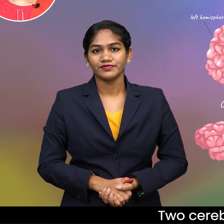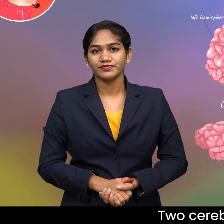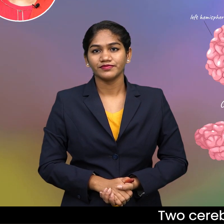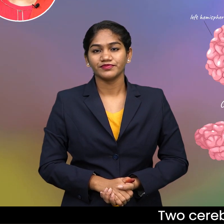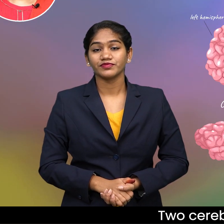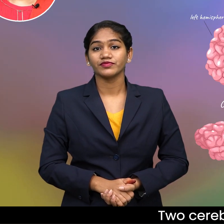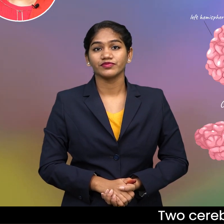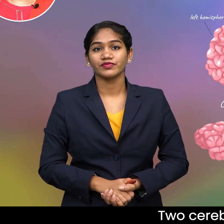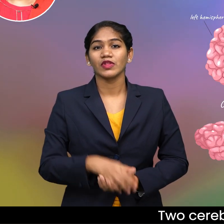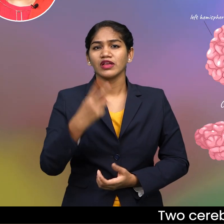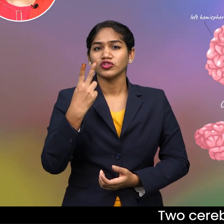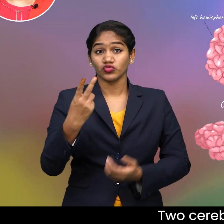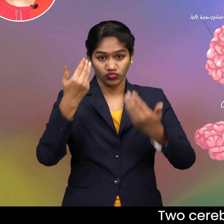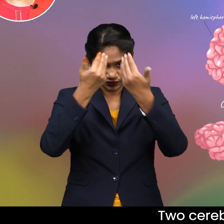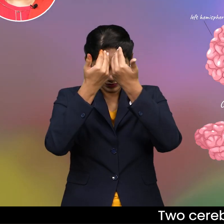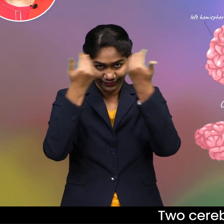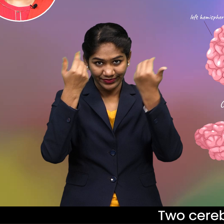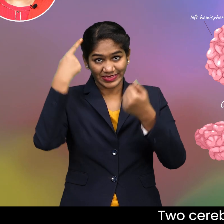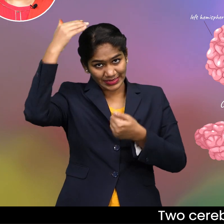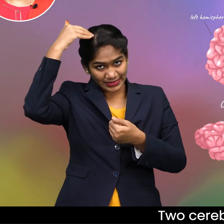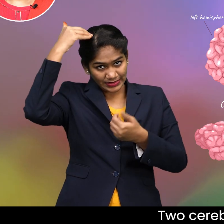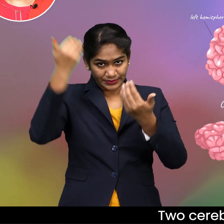Two cerebral hemispheres